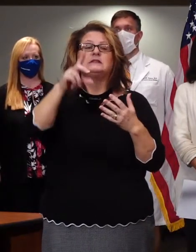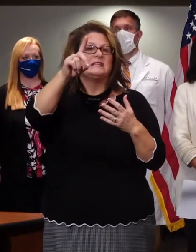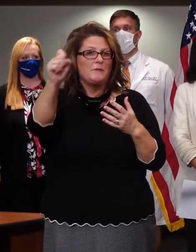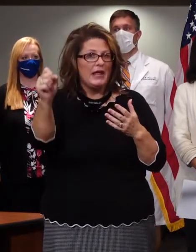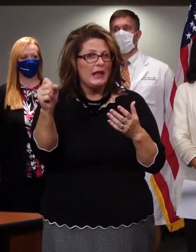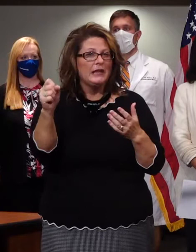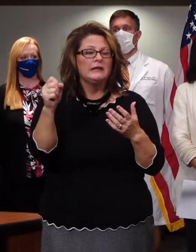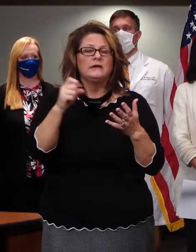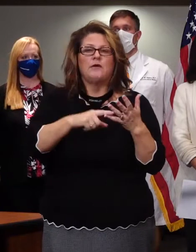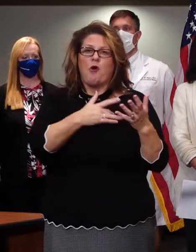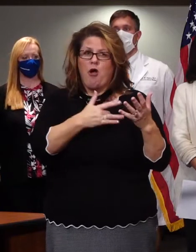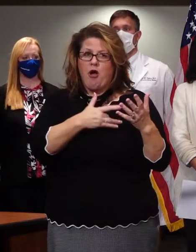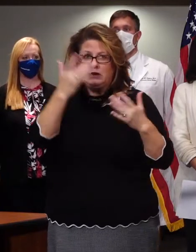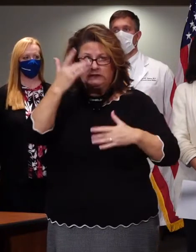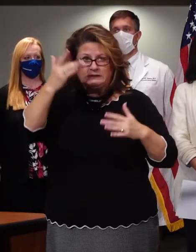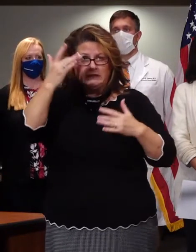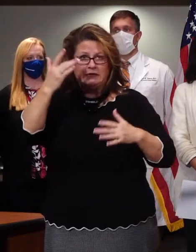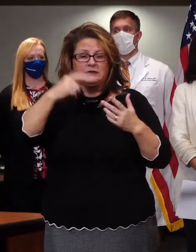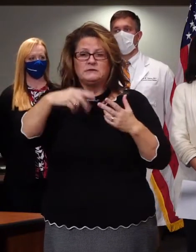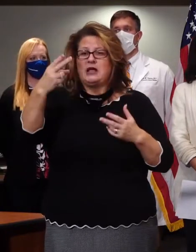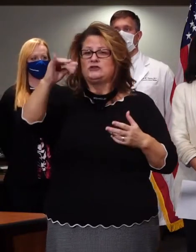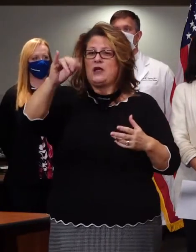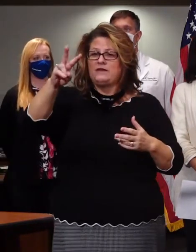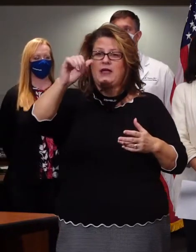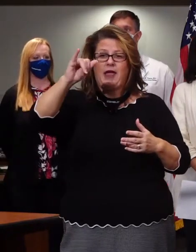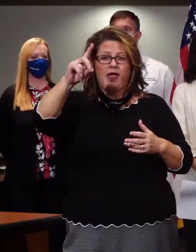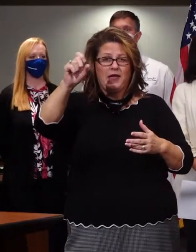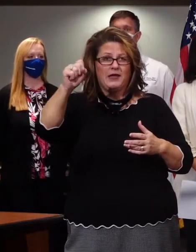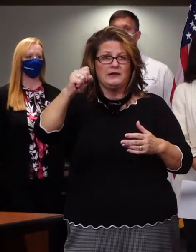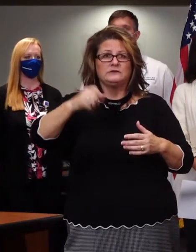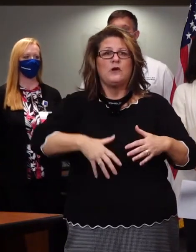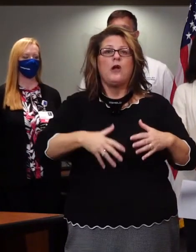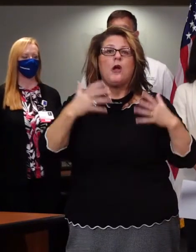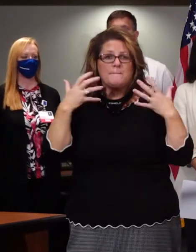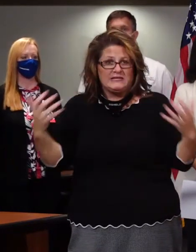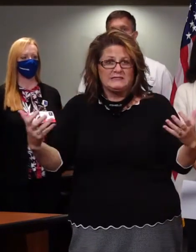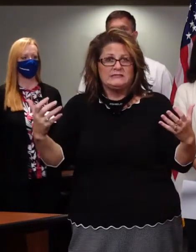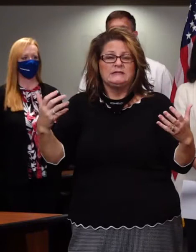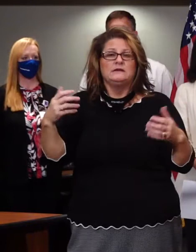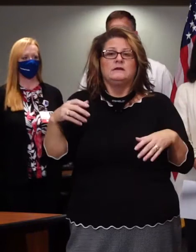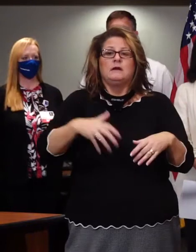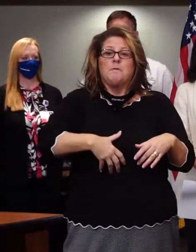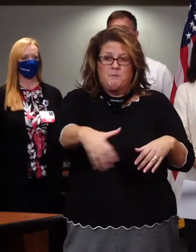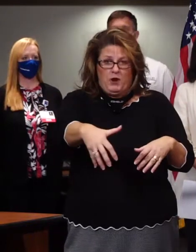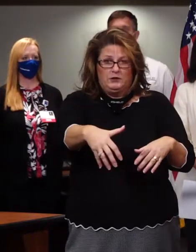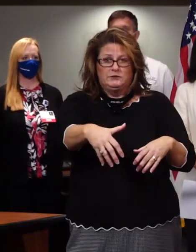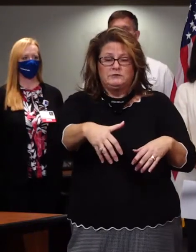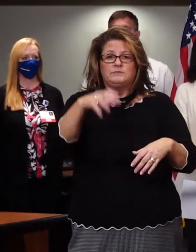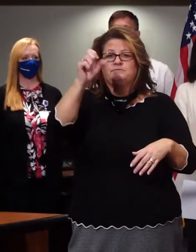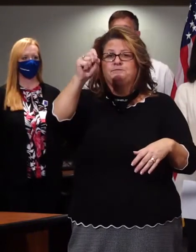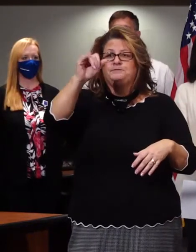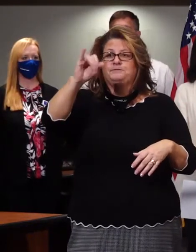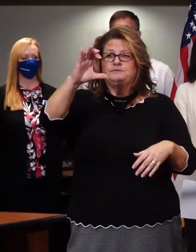disability, heart disease, HIV/AIDS, obesity, pregnancy, sickle